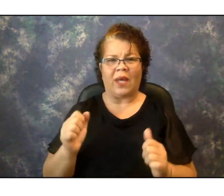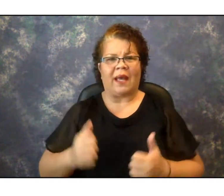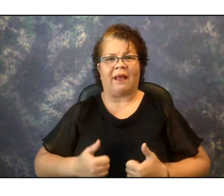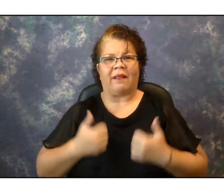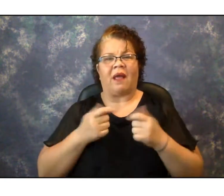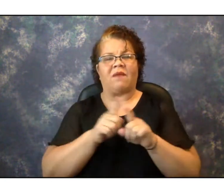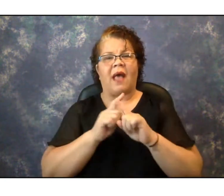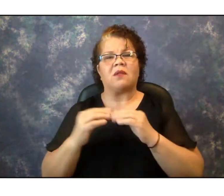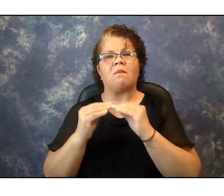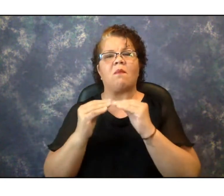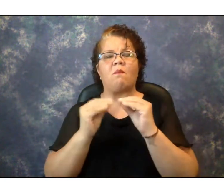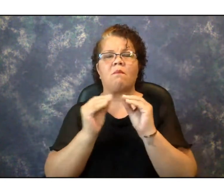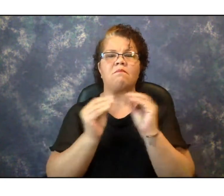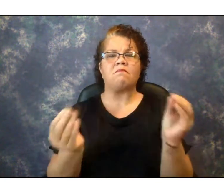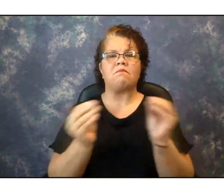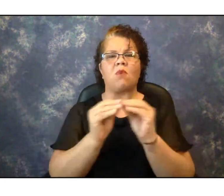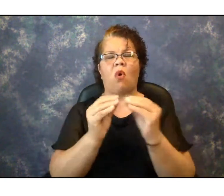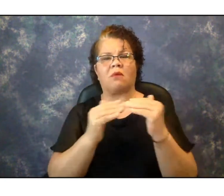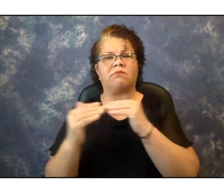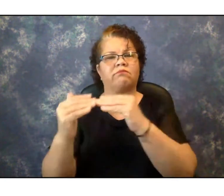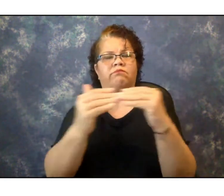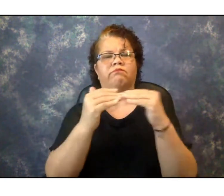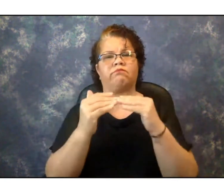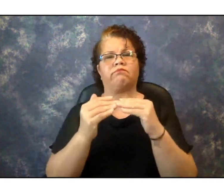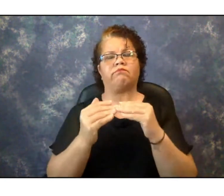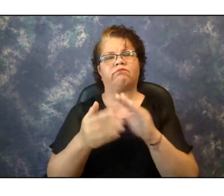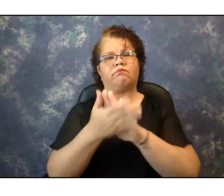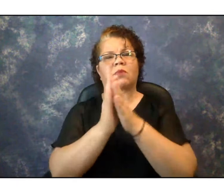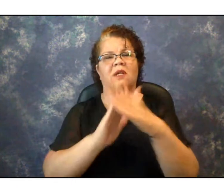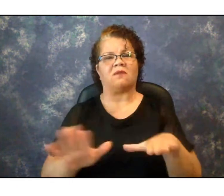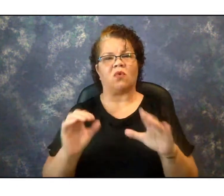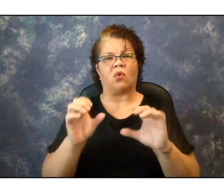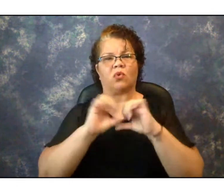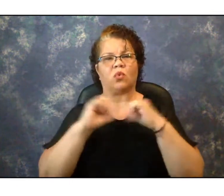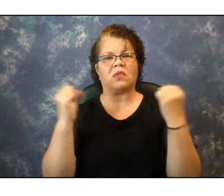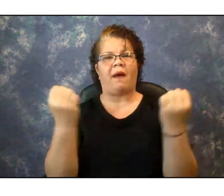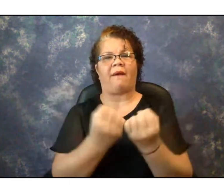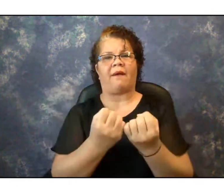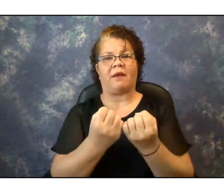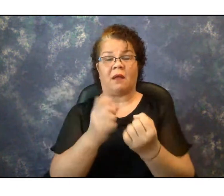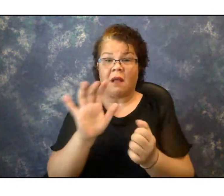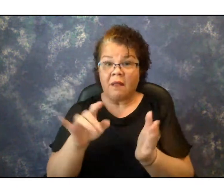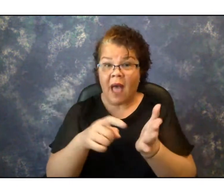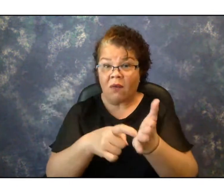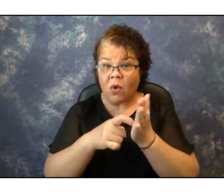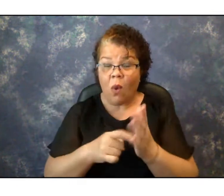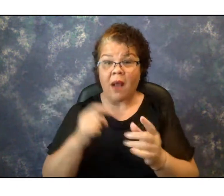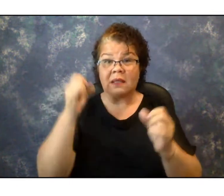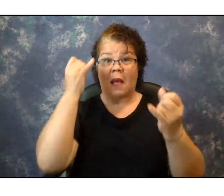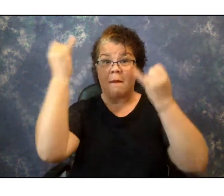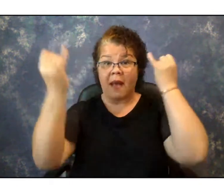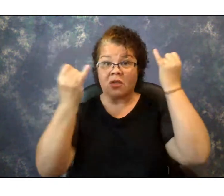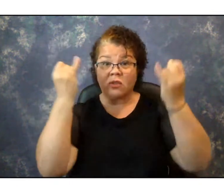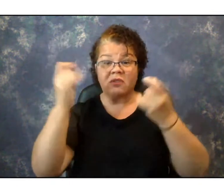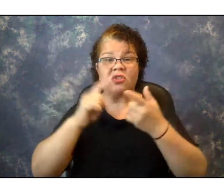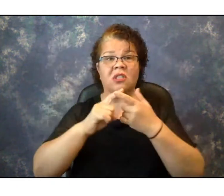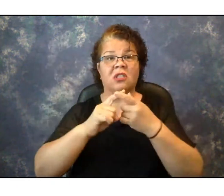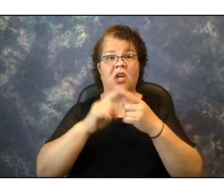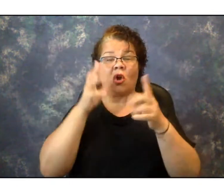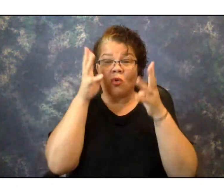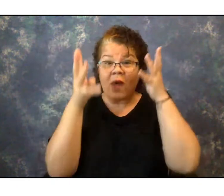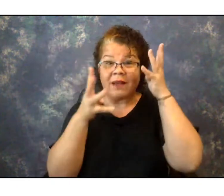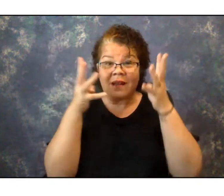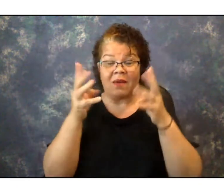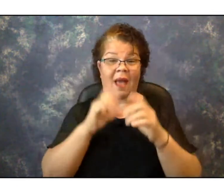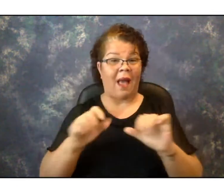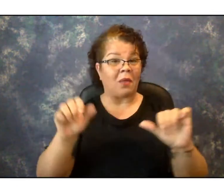for my students, I always say it requires imagination, creativity, and the ability to tell a story